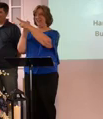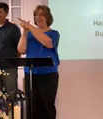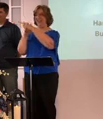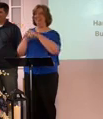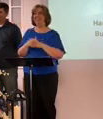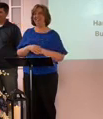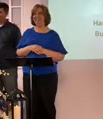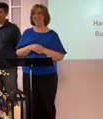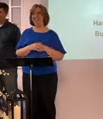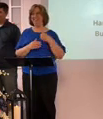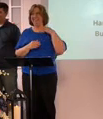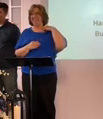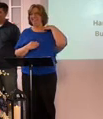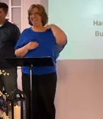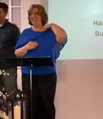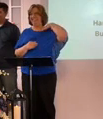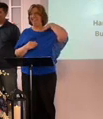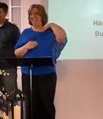And